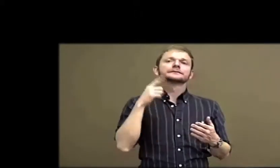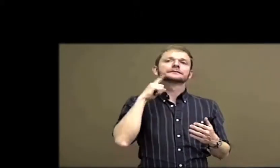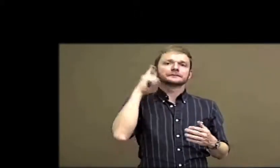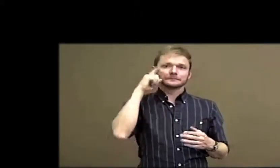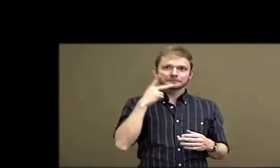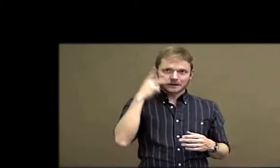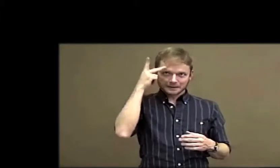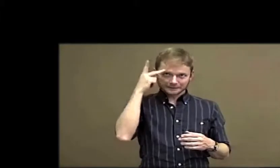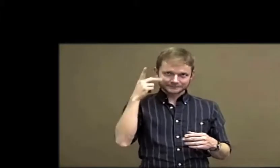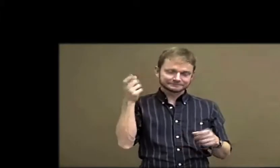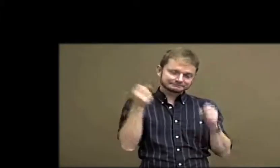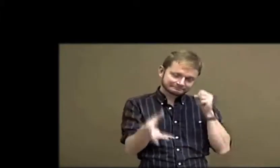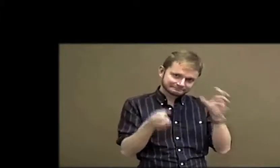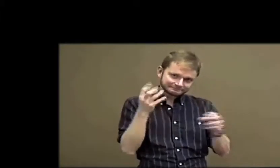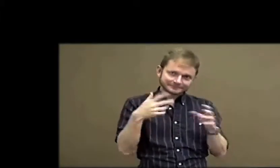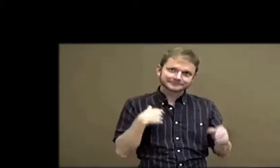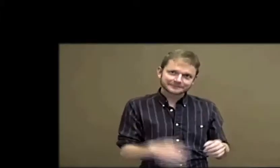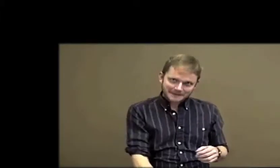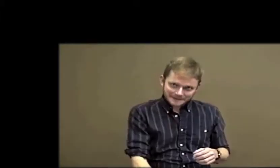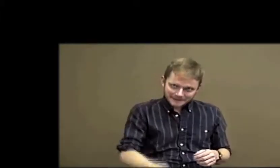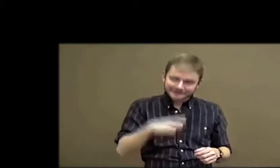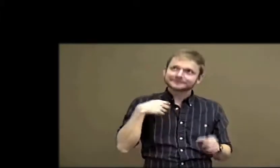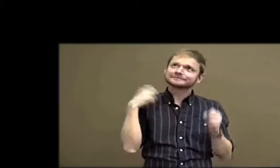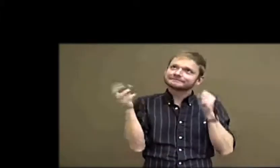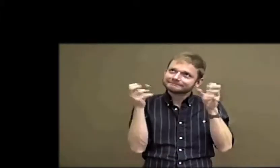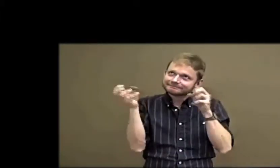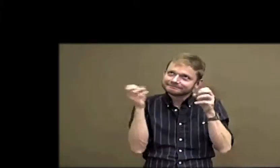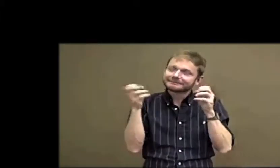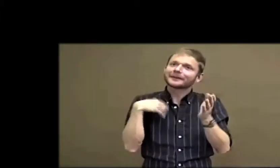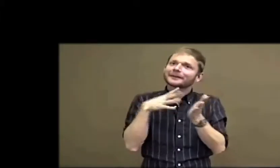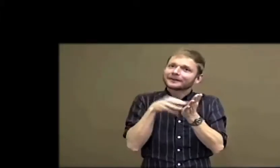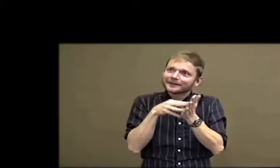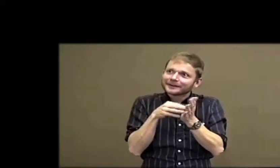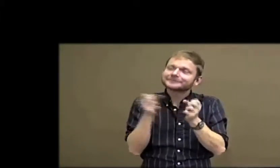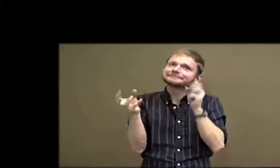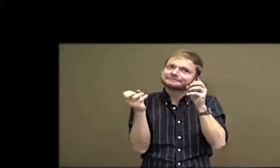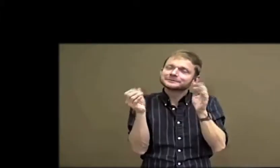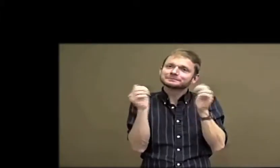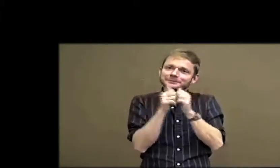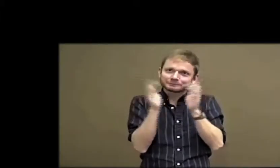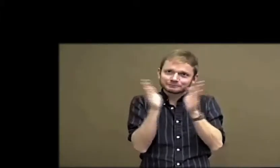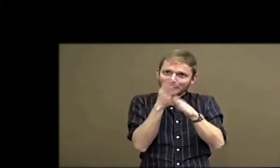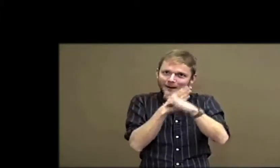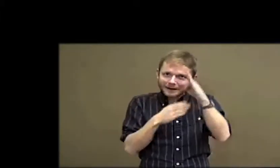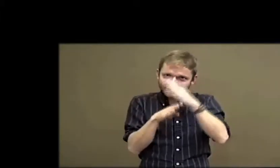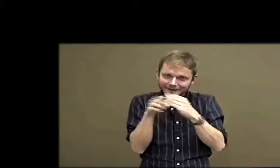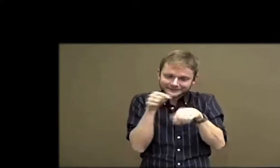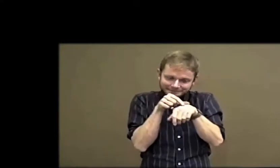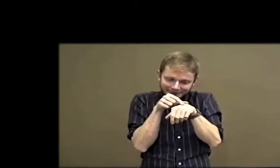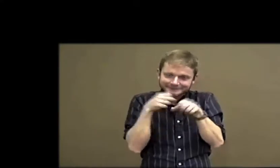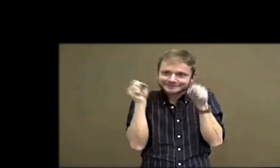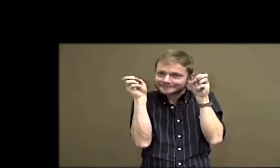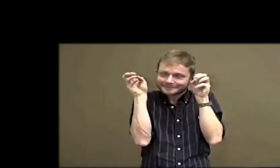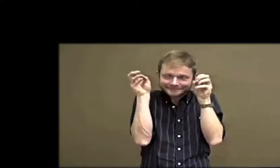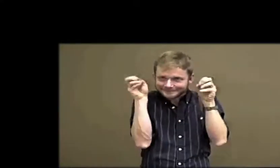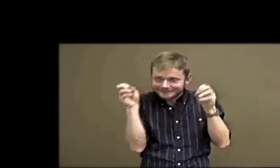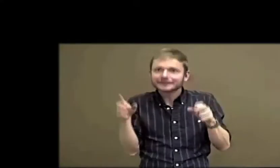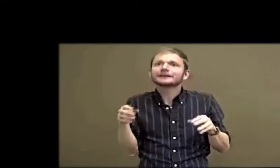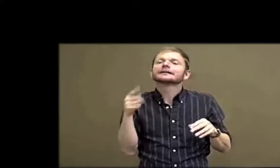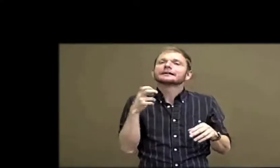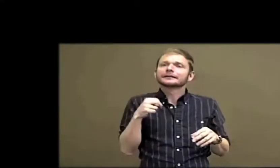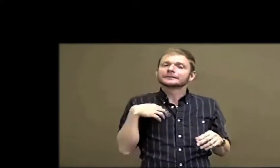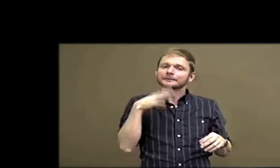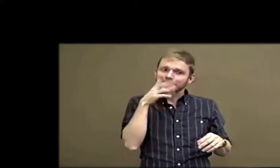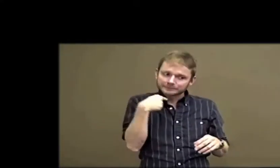How did I learn 2 languages? I grew up with deaf parents who use sign language. As I grew up, I quickly learned to sign with my tiny little